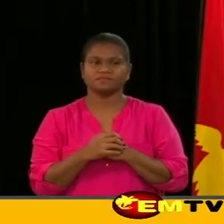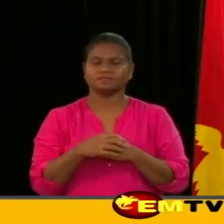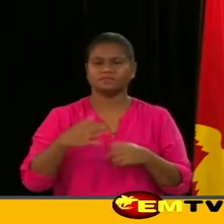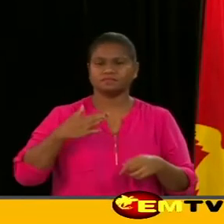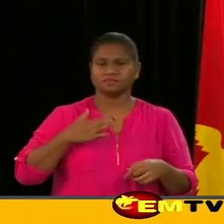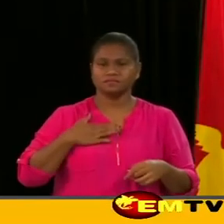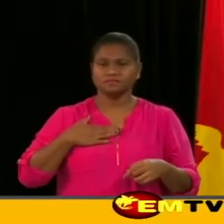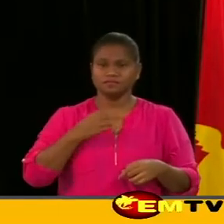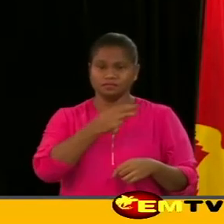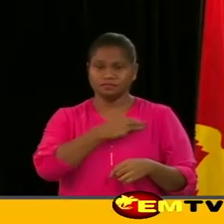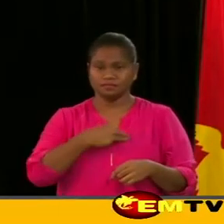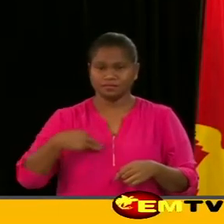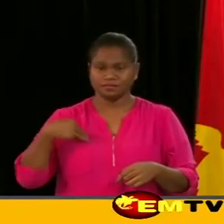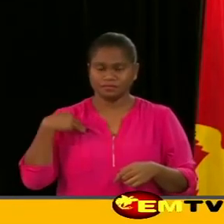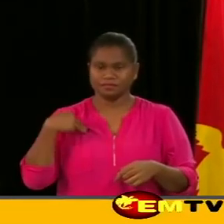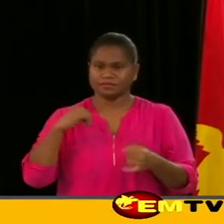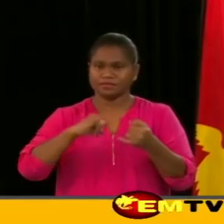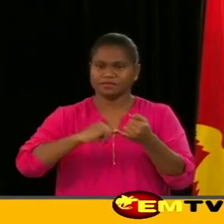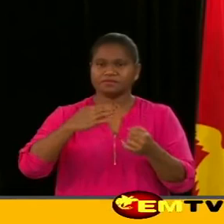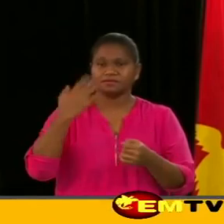statement and said